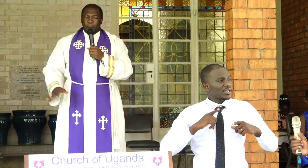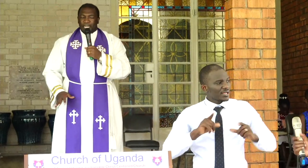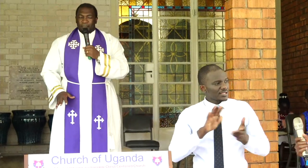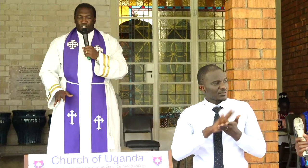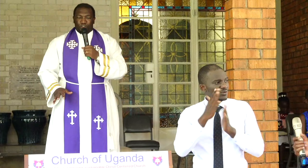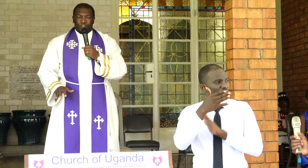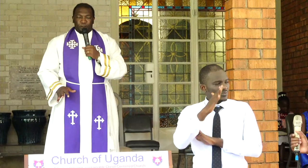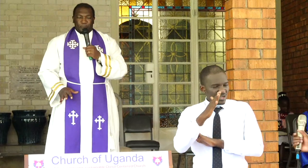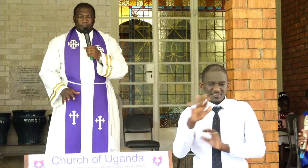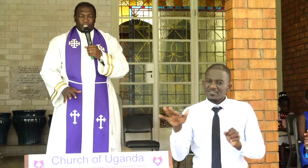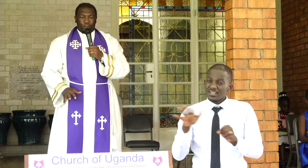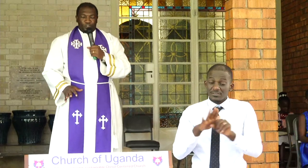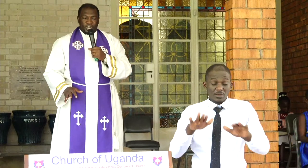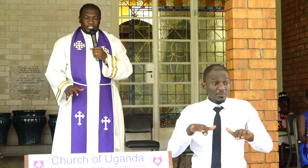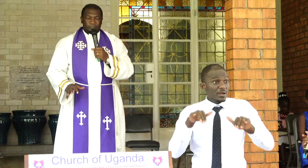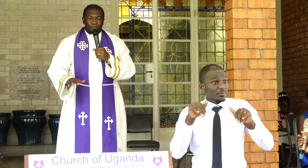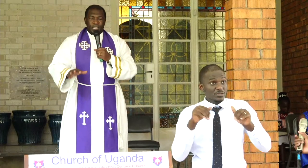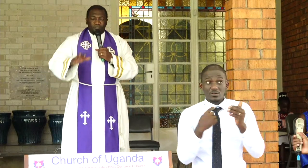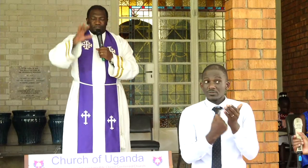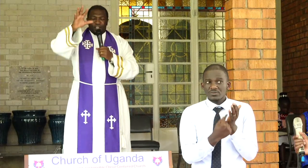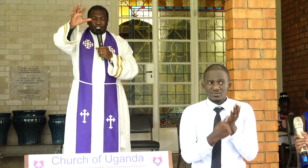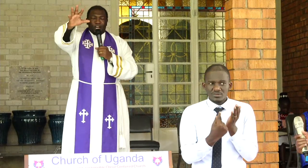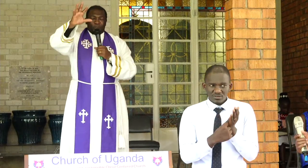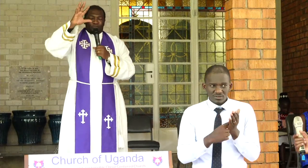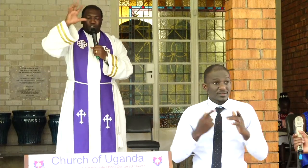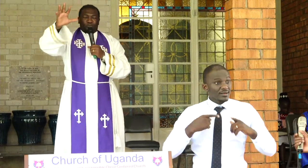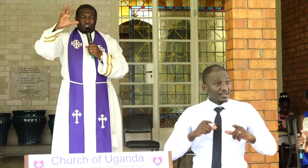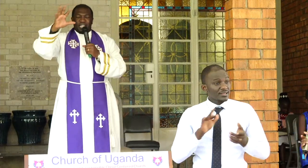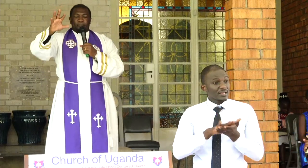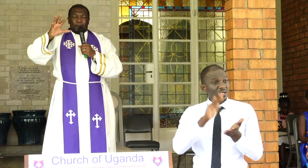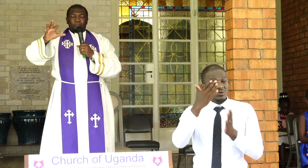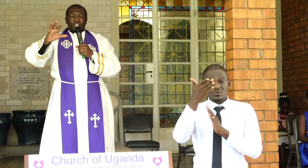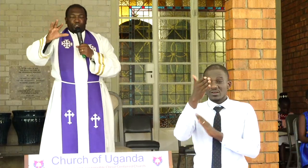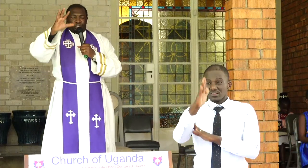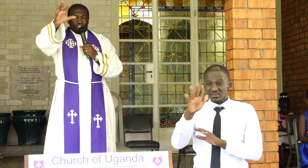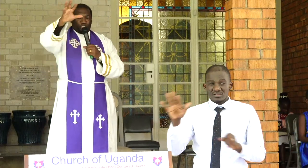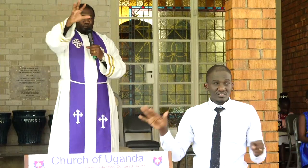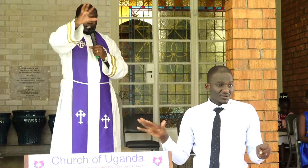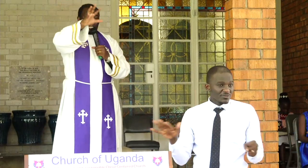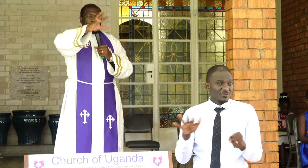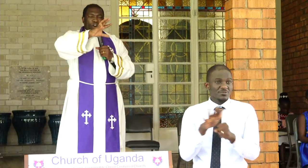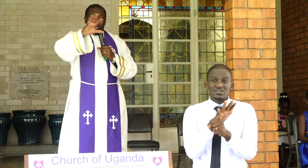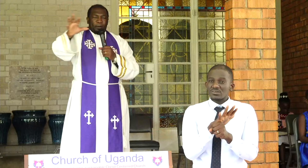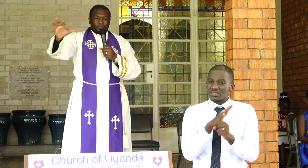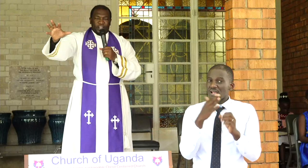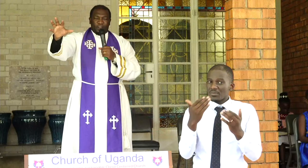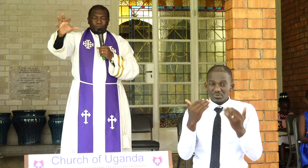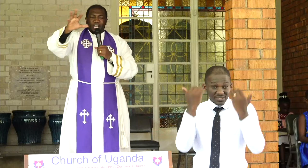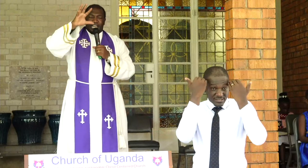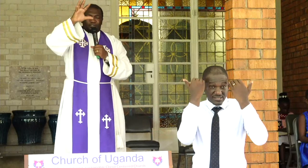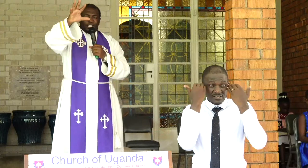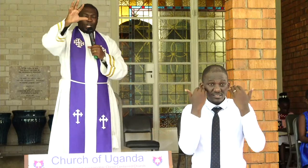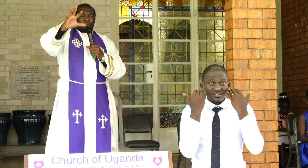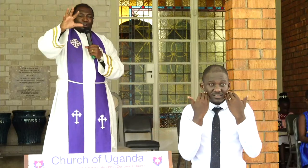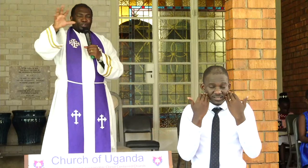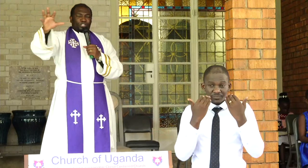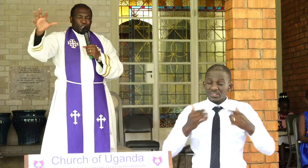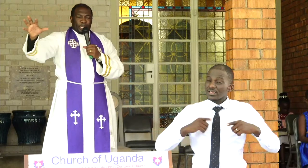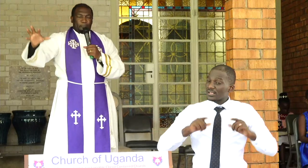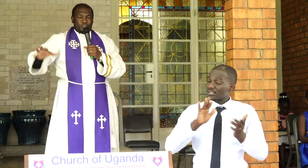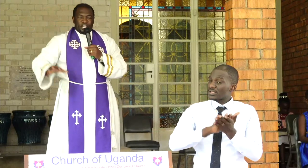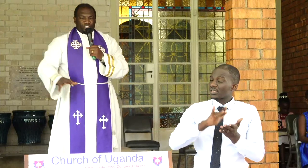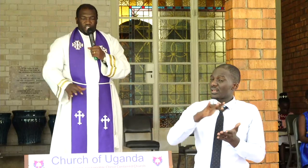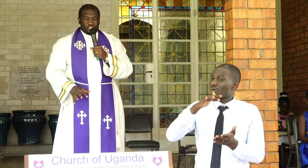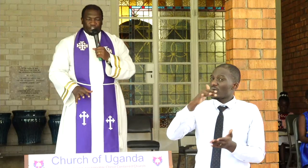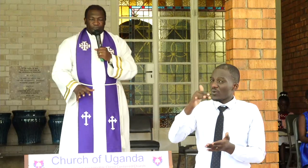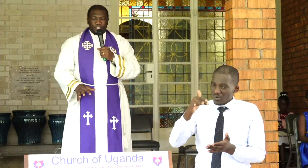up the parliament of the Republic of Uganda. Let the glory of God fill up the judiciary, O Abba Father. Let the glory of God take